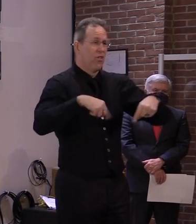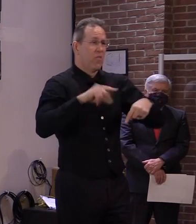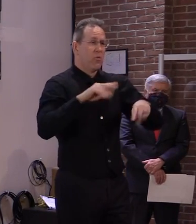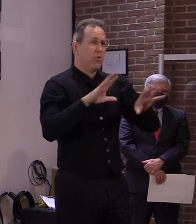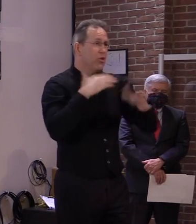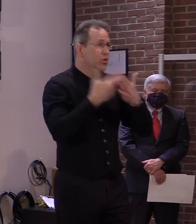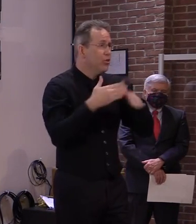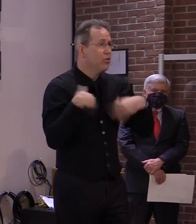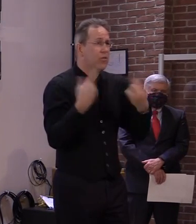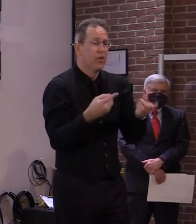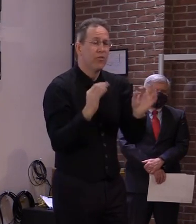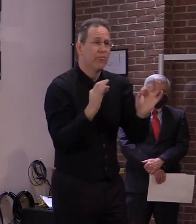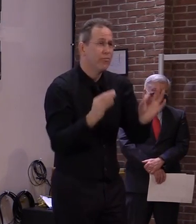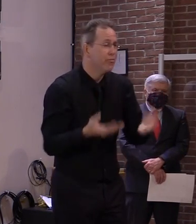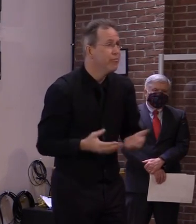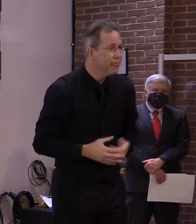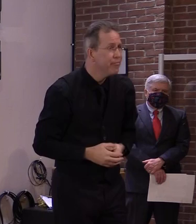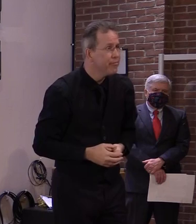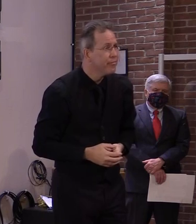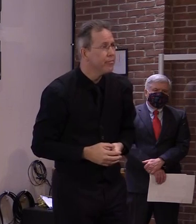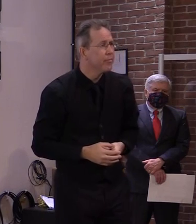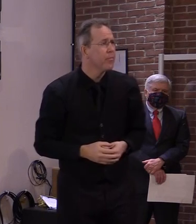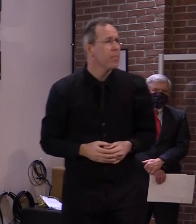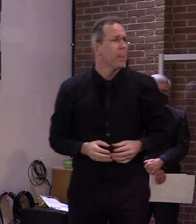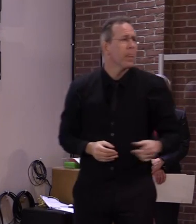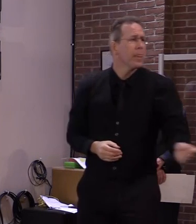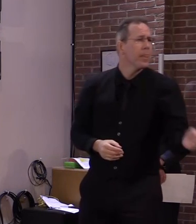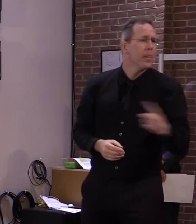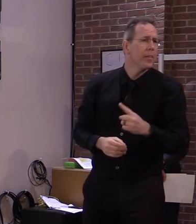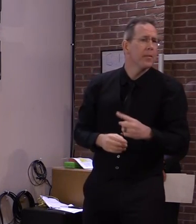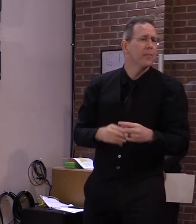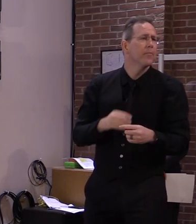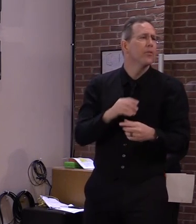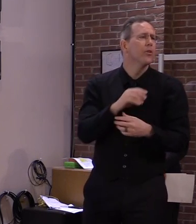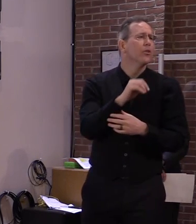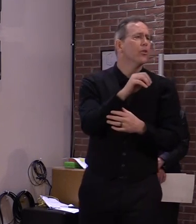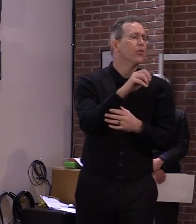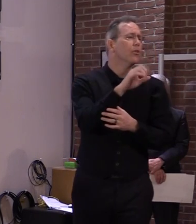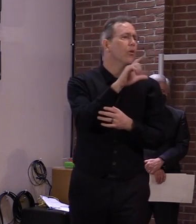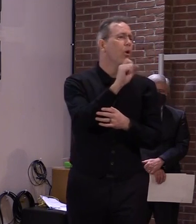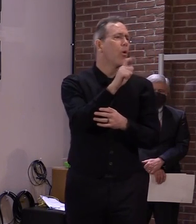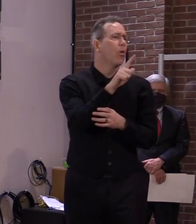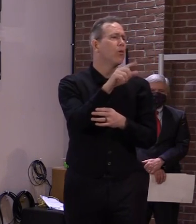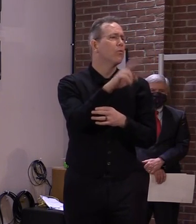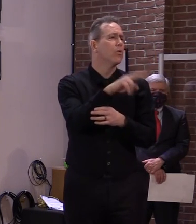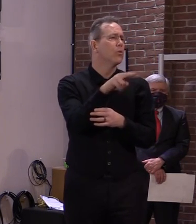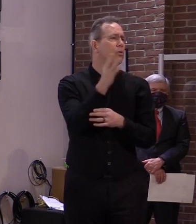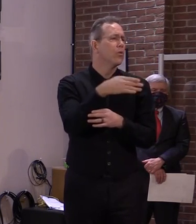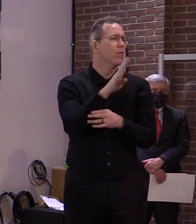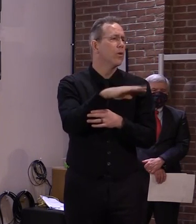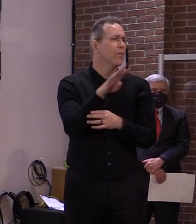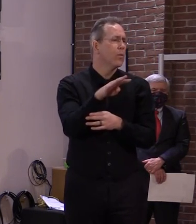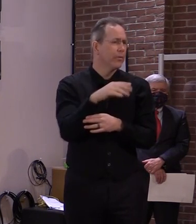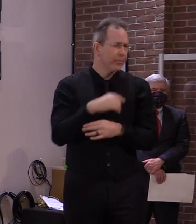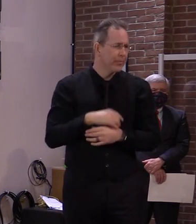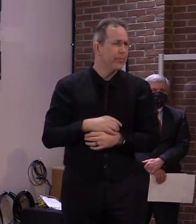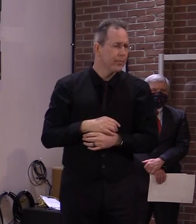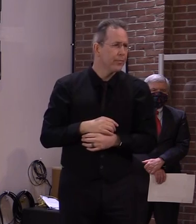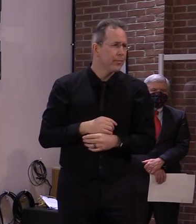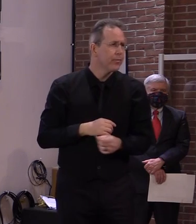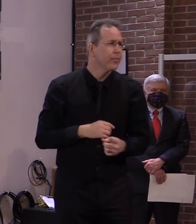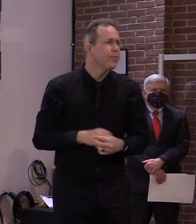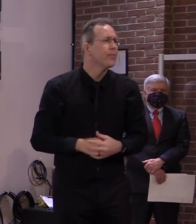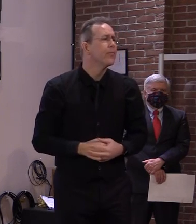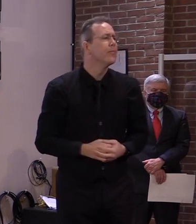According to some criticism, anyway, from the Superintendents Association, they were talking about the transparency and